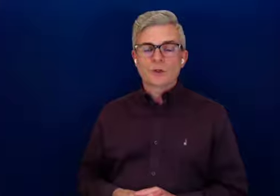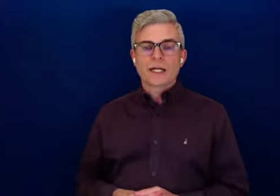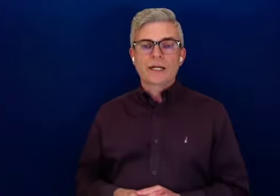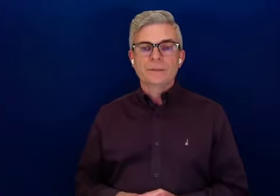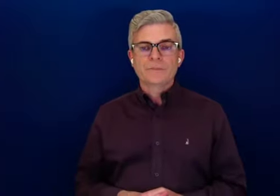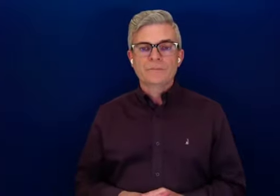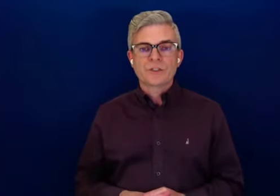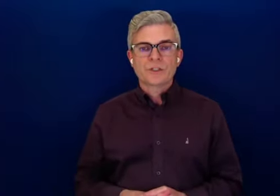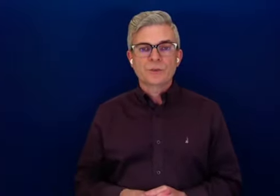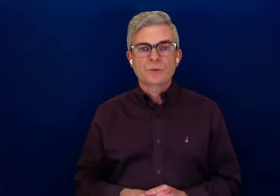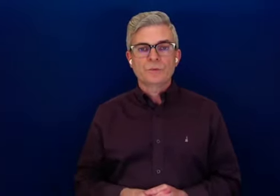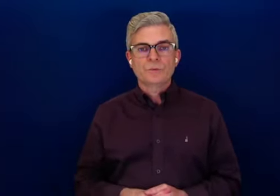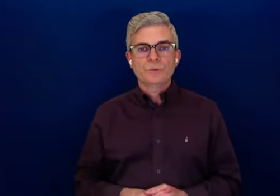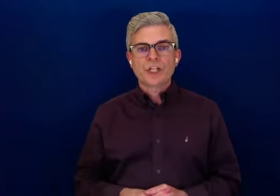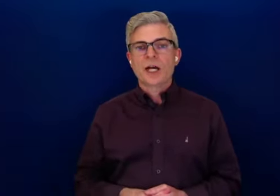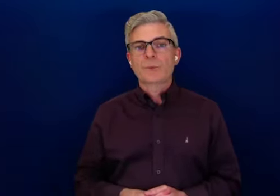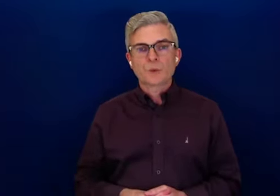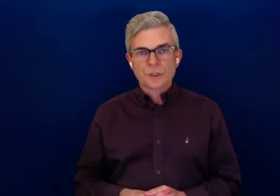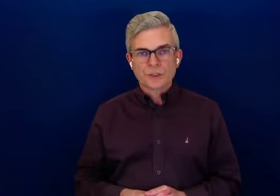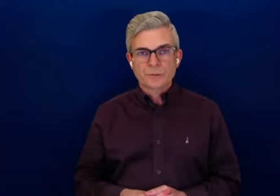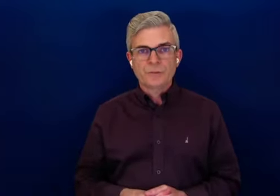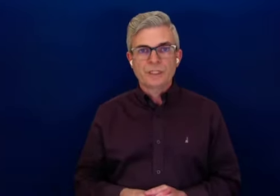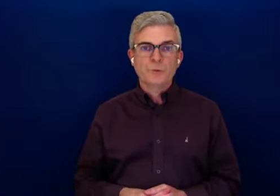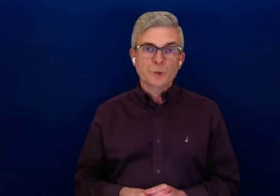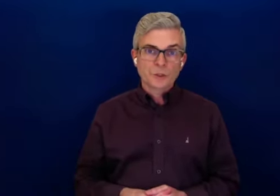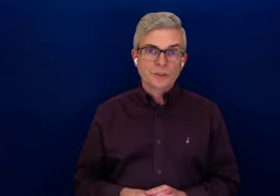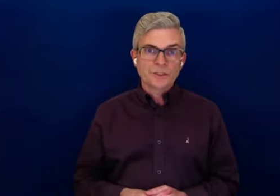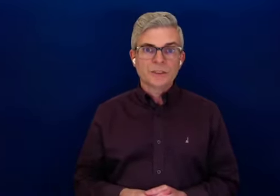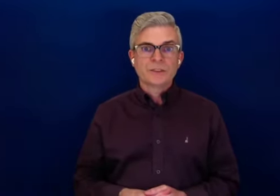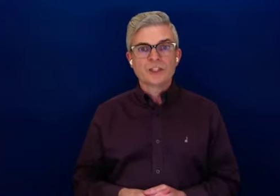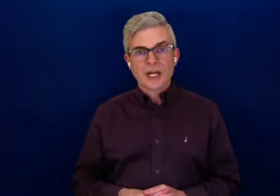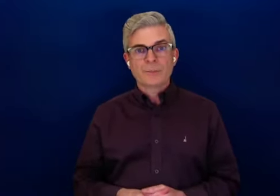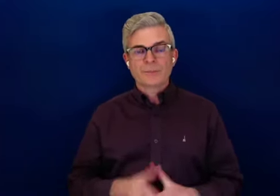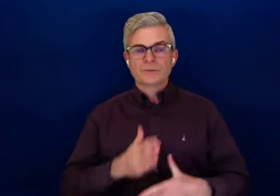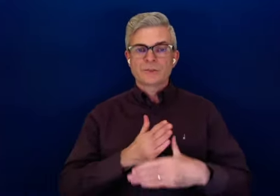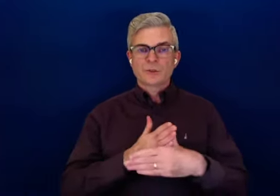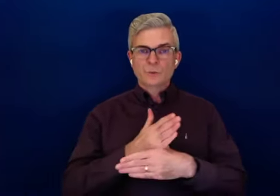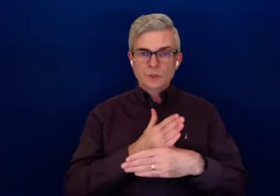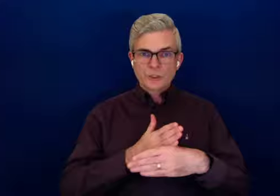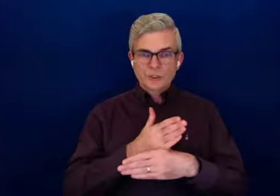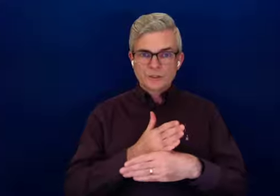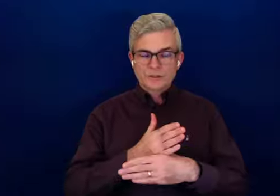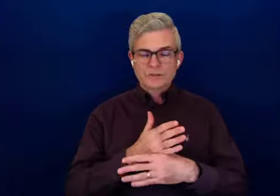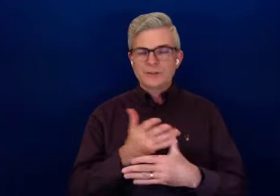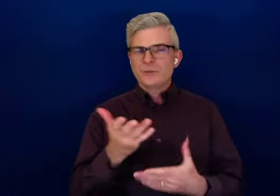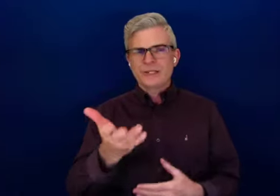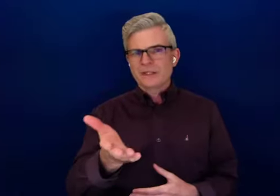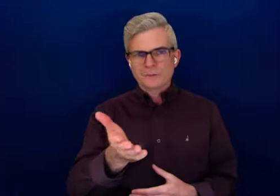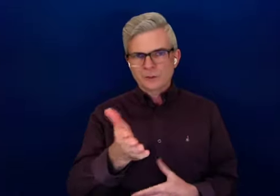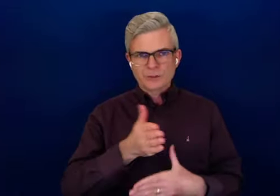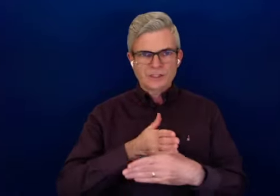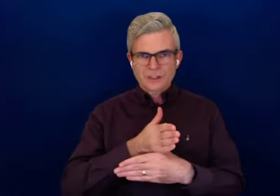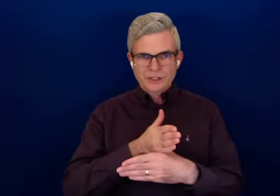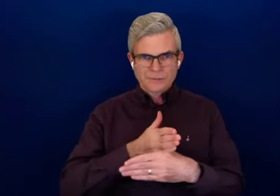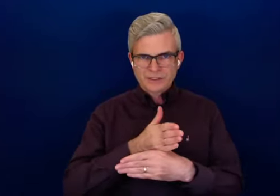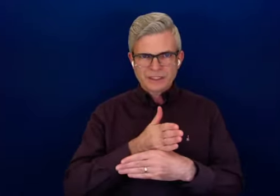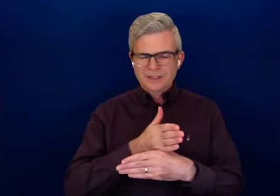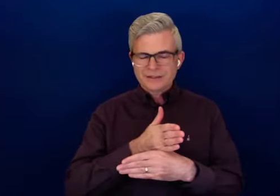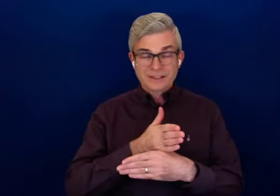or to chop wood would be wood chop. So wood, you may not have learned this